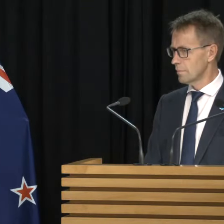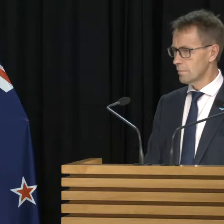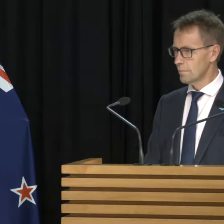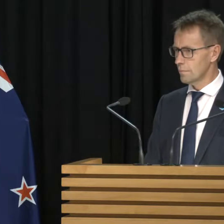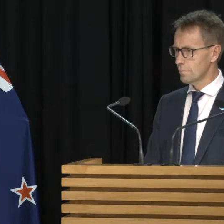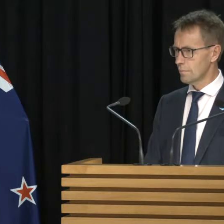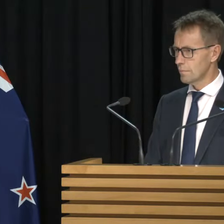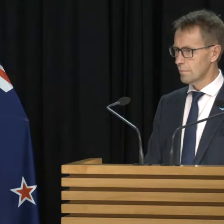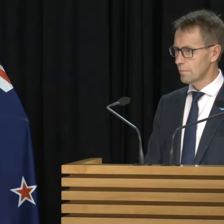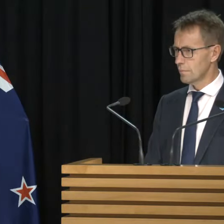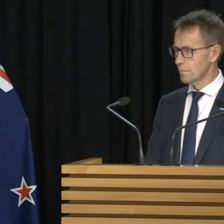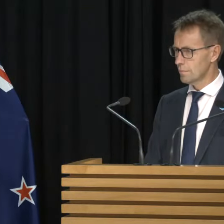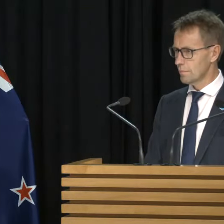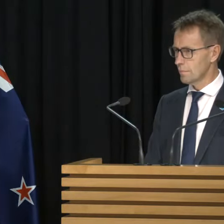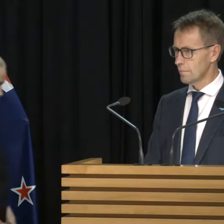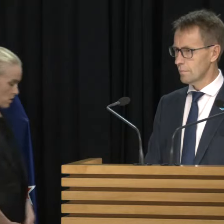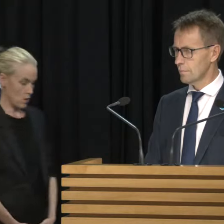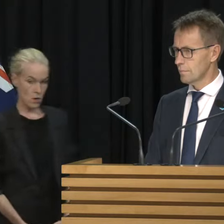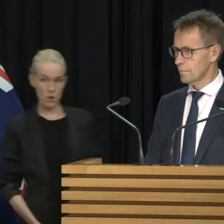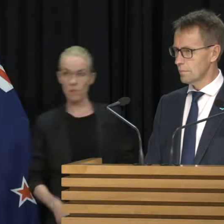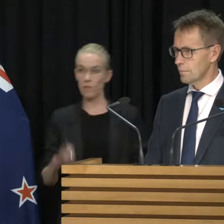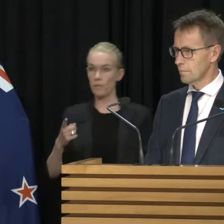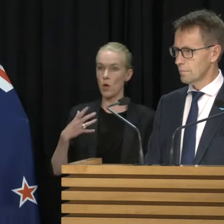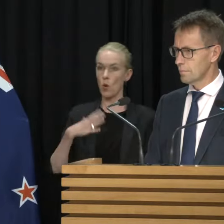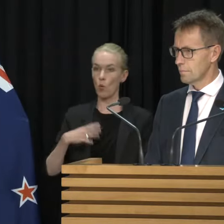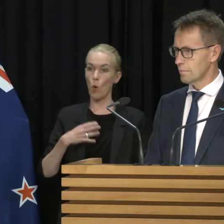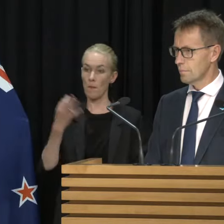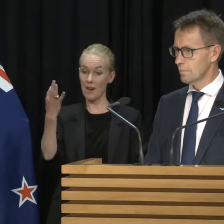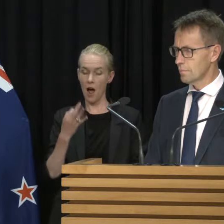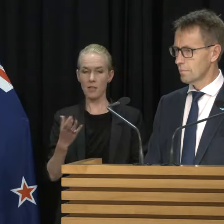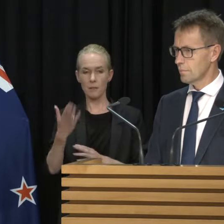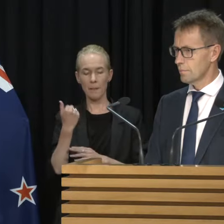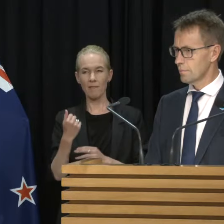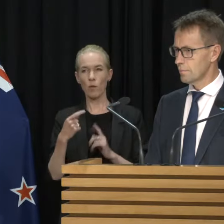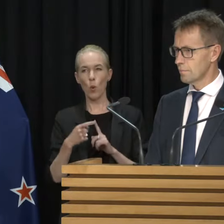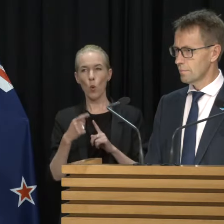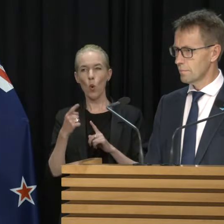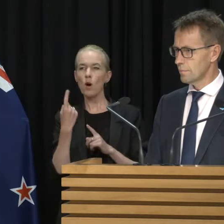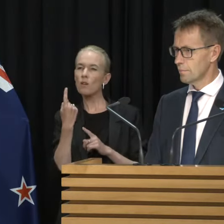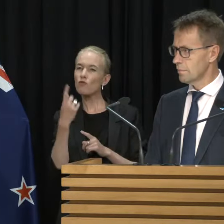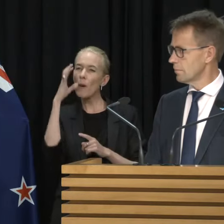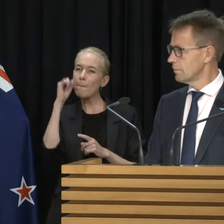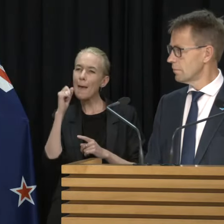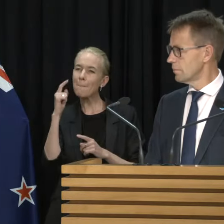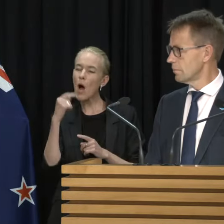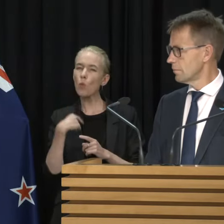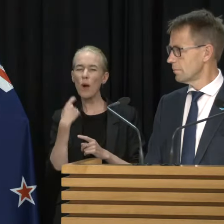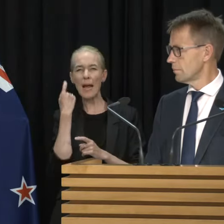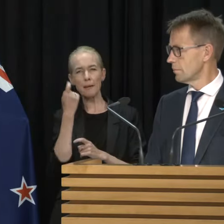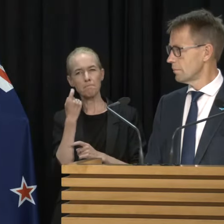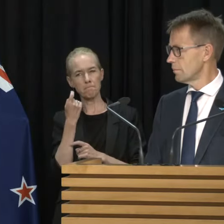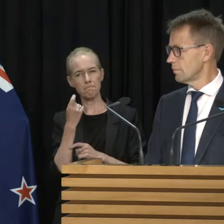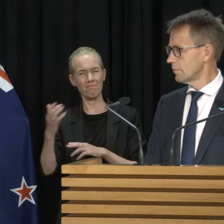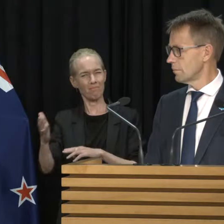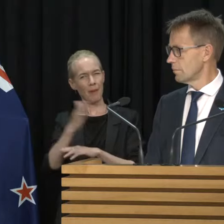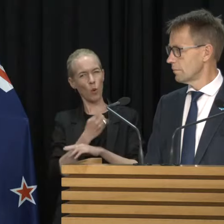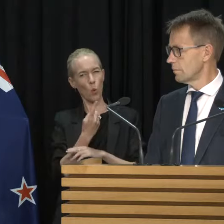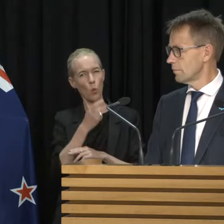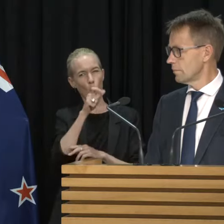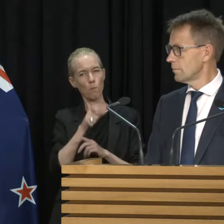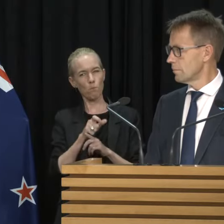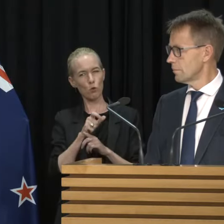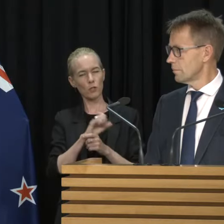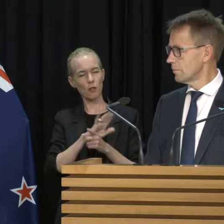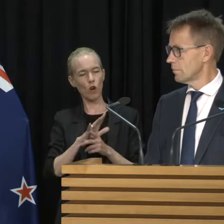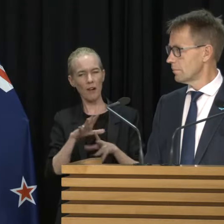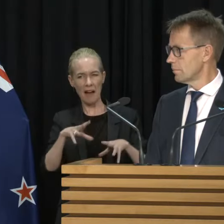now is now the theory that it was airborne particles within the lift, or are we still? I haven't gone back and looked at that case, that particular case.